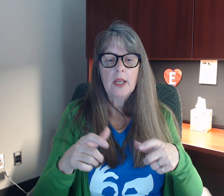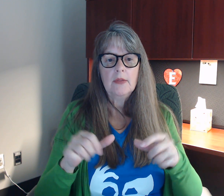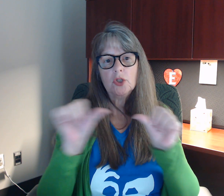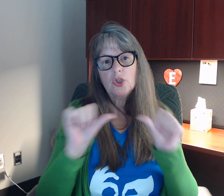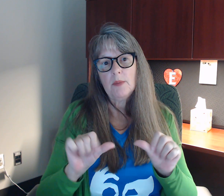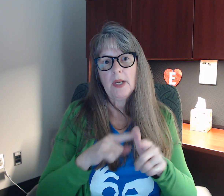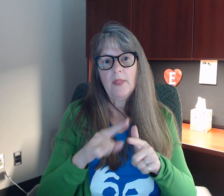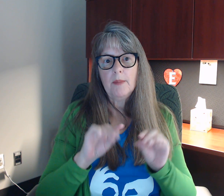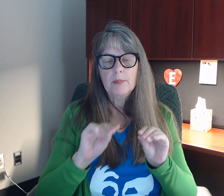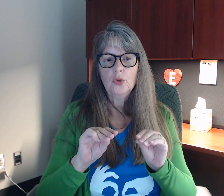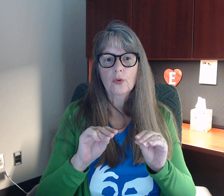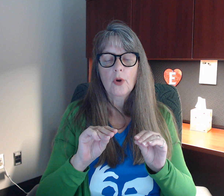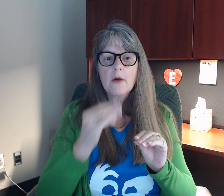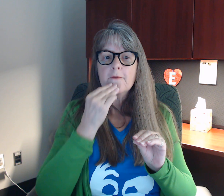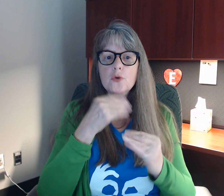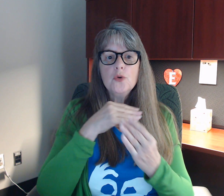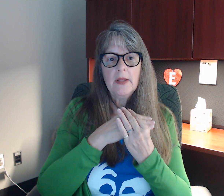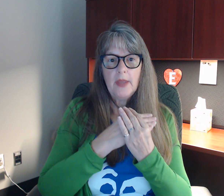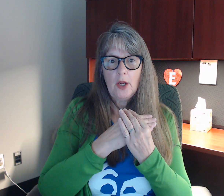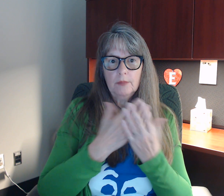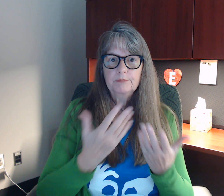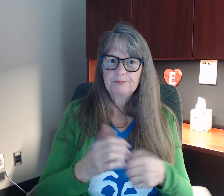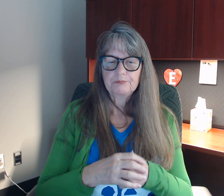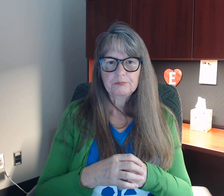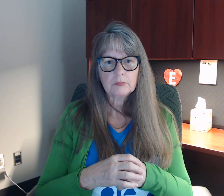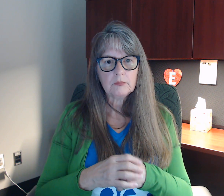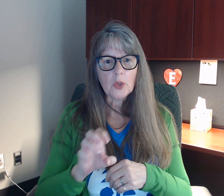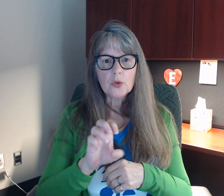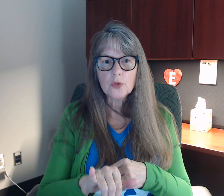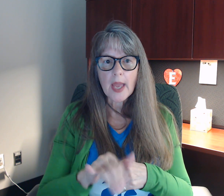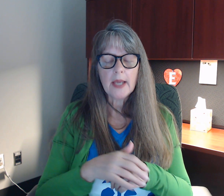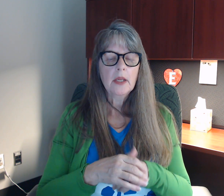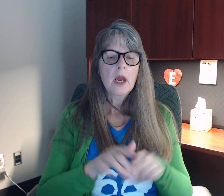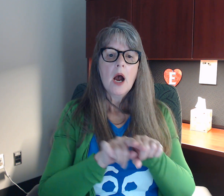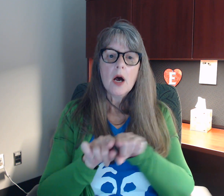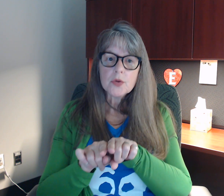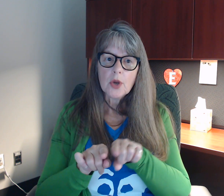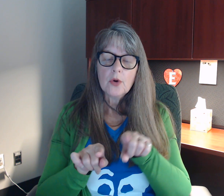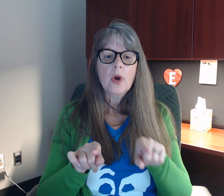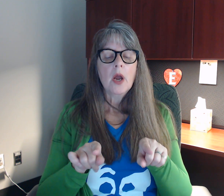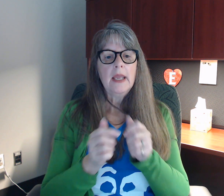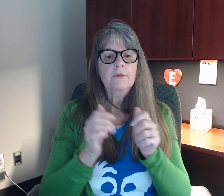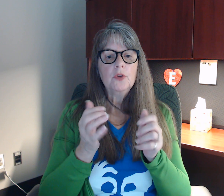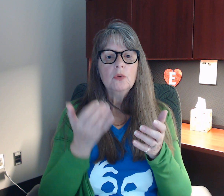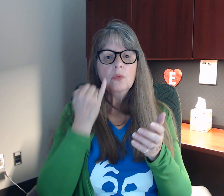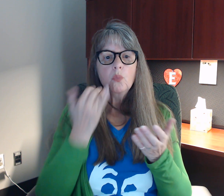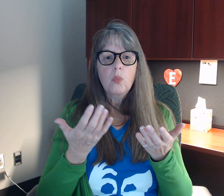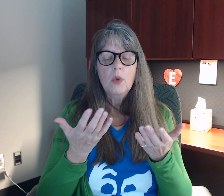then shape it and then put your food in there. You can do that. Also, if you